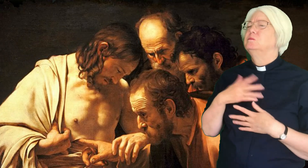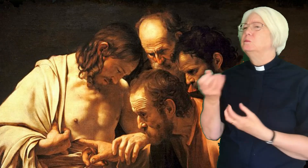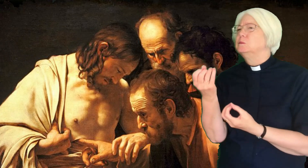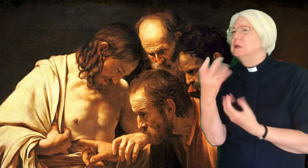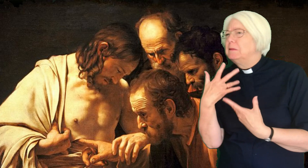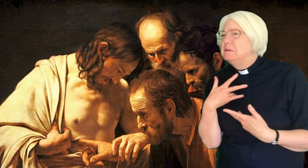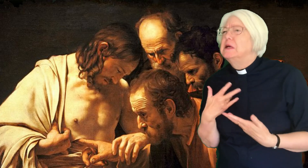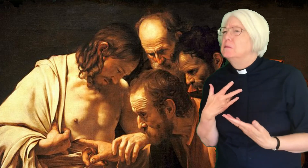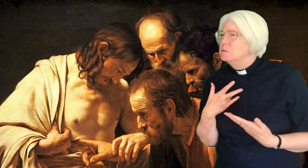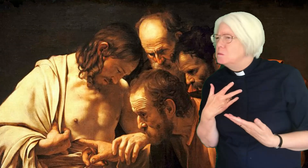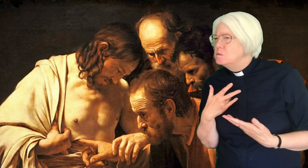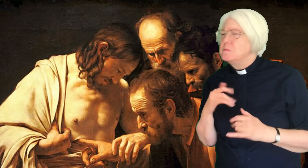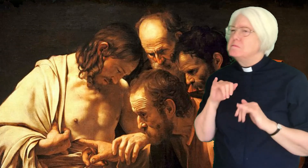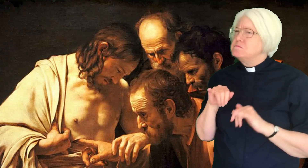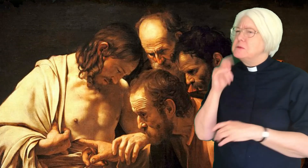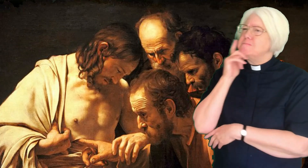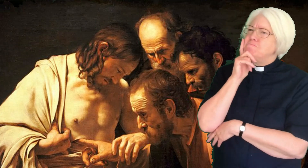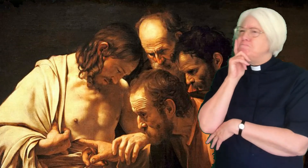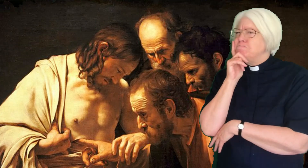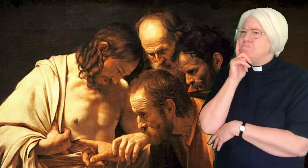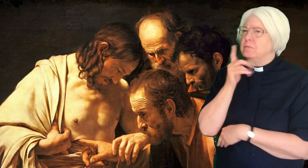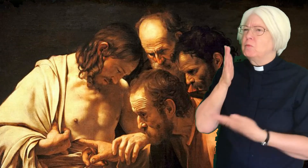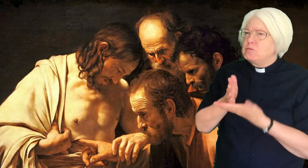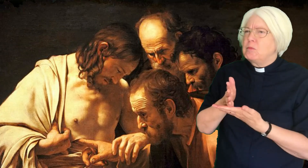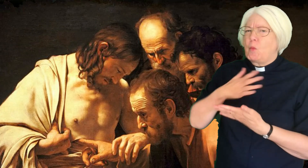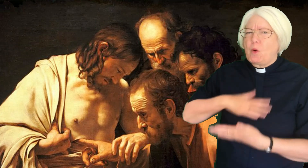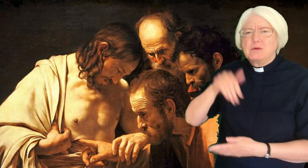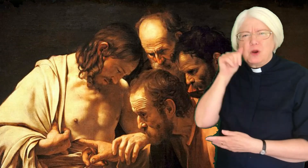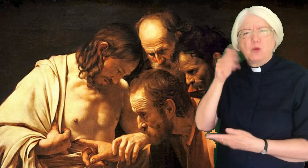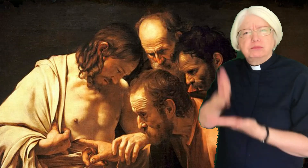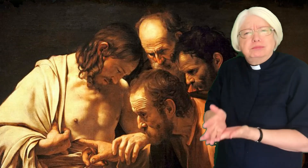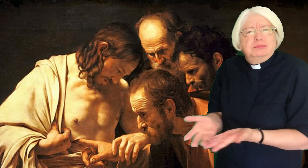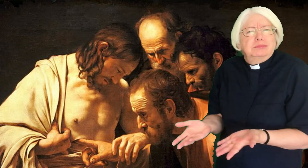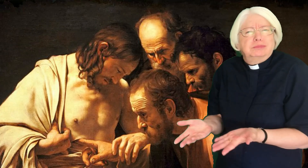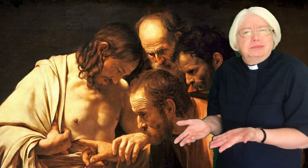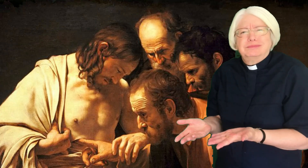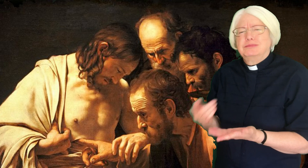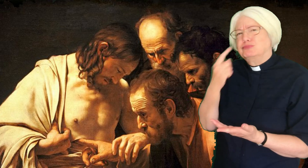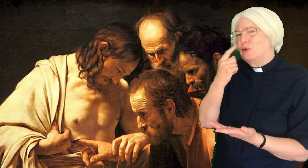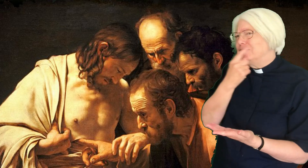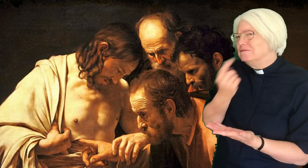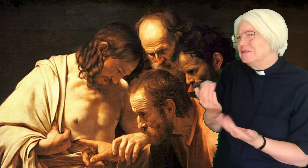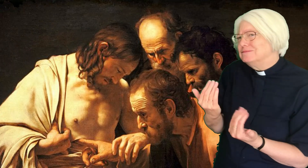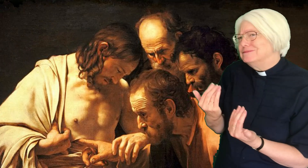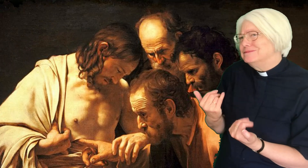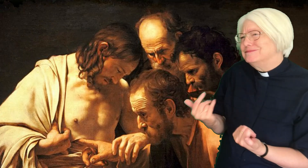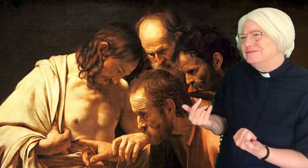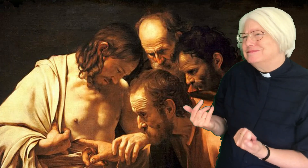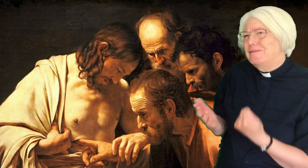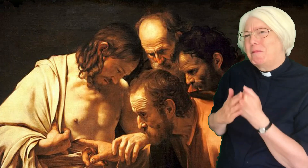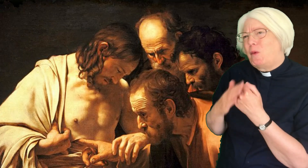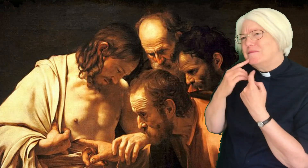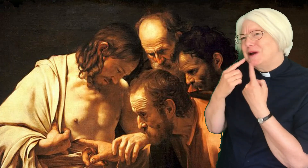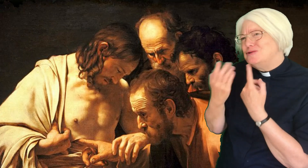You know, if somebody tells me something, then I quite often want to know where it's from and I want more information. I want